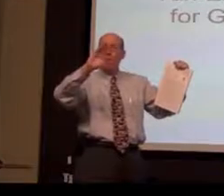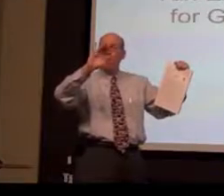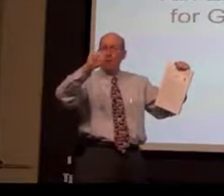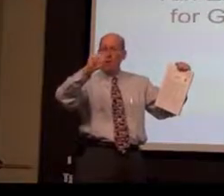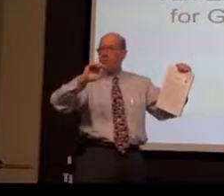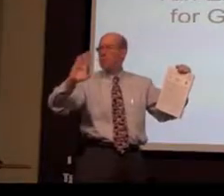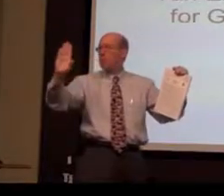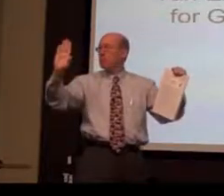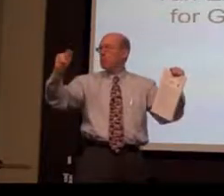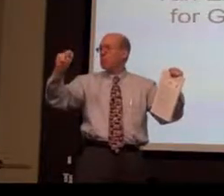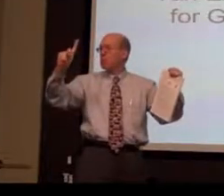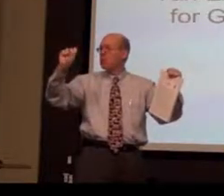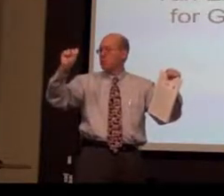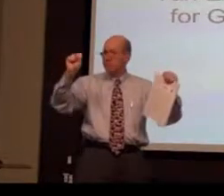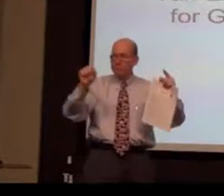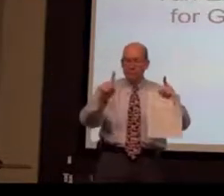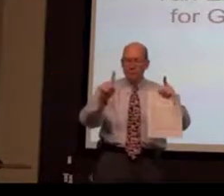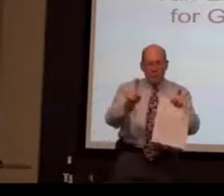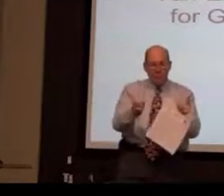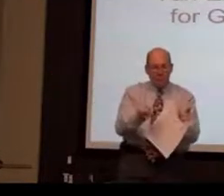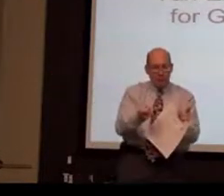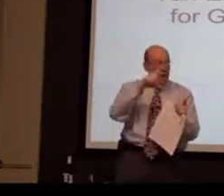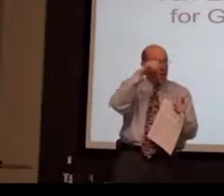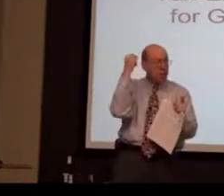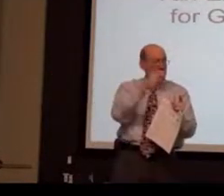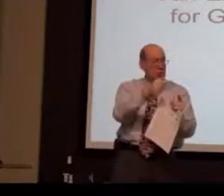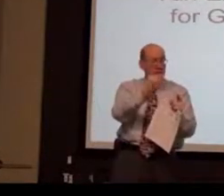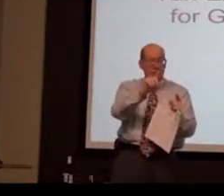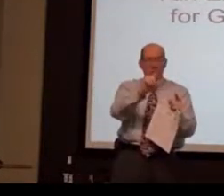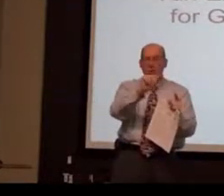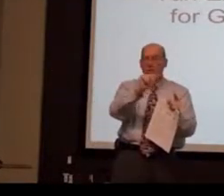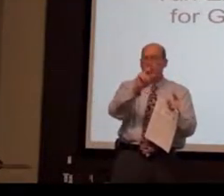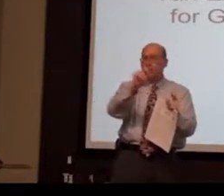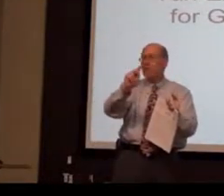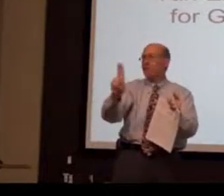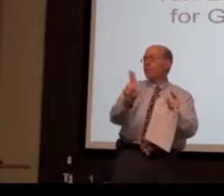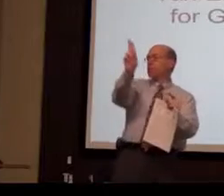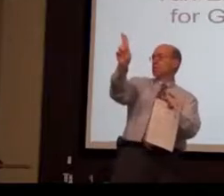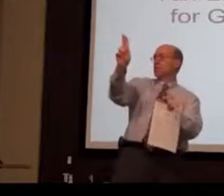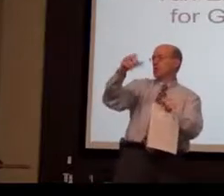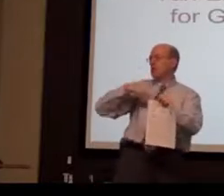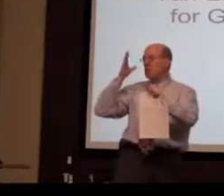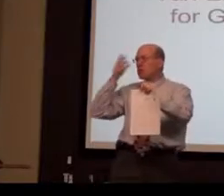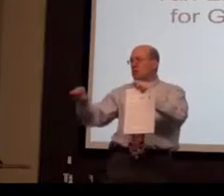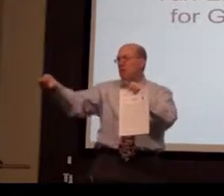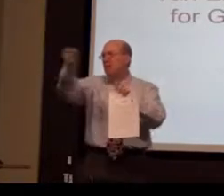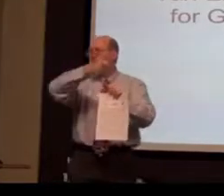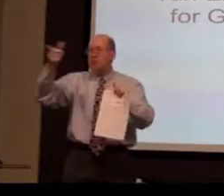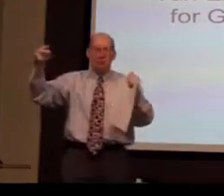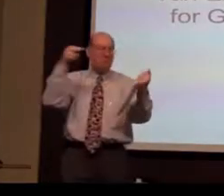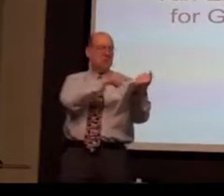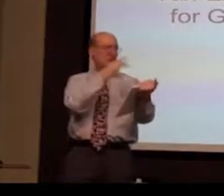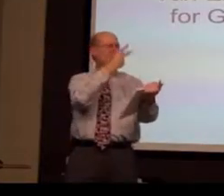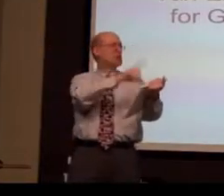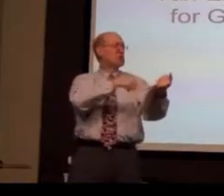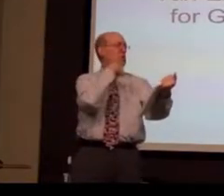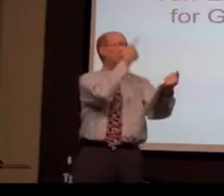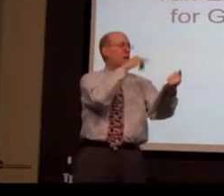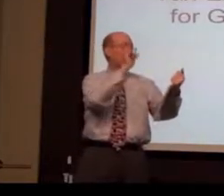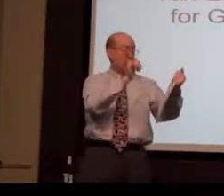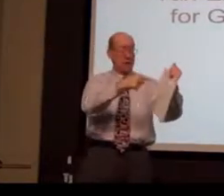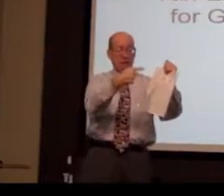here it says District of Columbia Bonds. And then in parentheses, it has Gallaudet University. So I'll pass